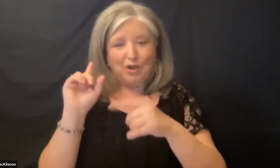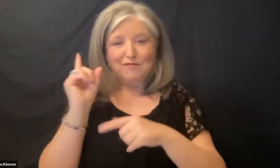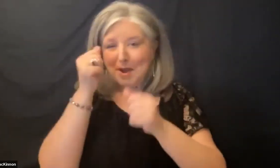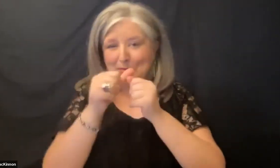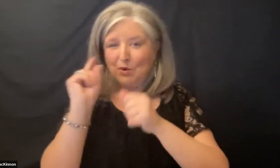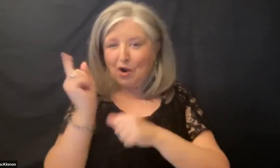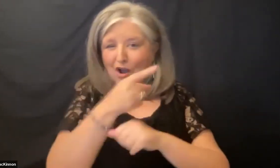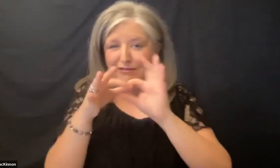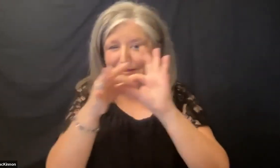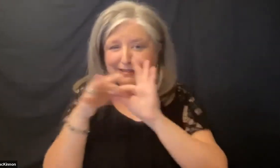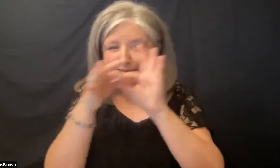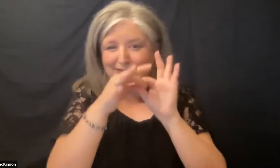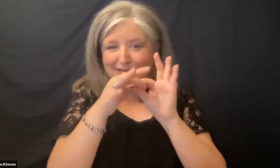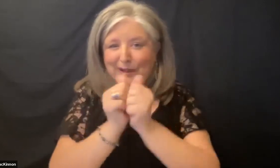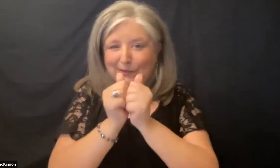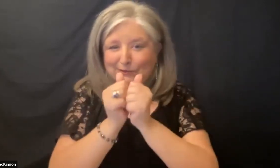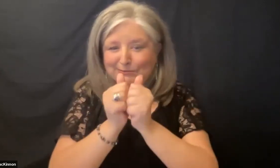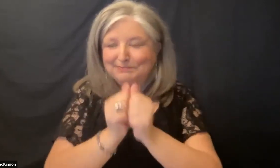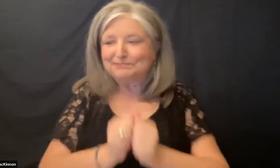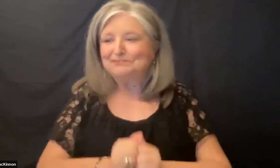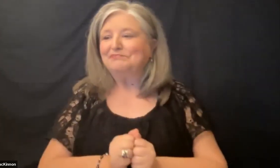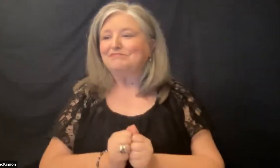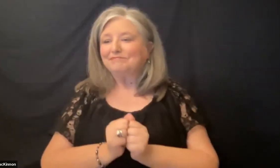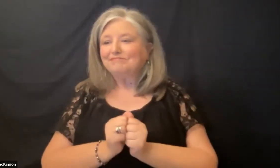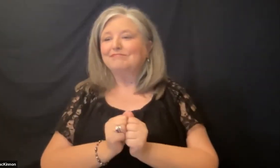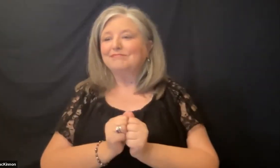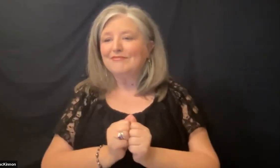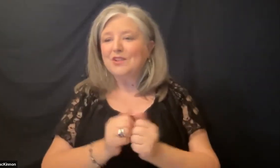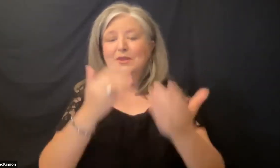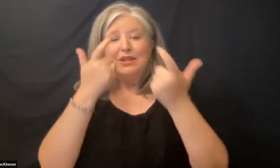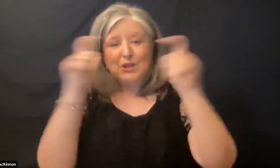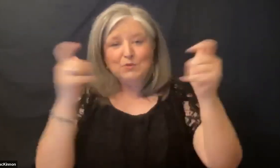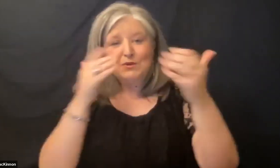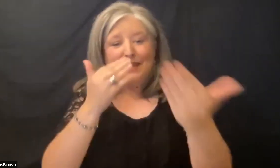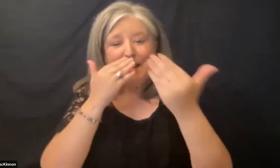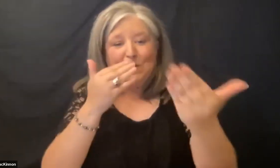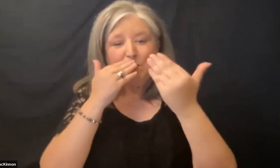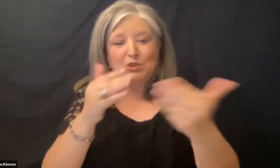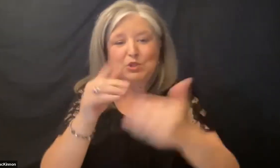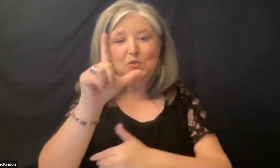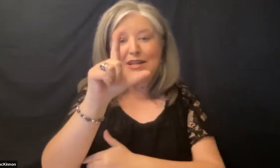I recognize that in all of you. I think there was so many connections and we're connected together